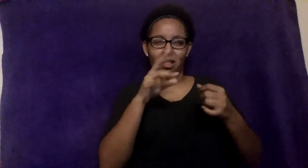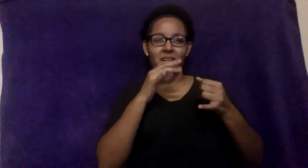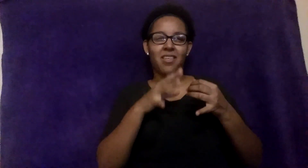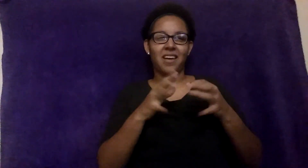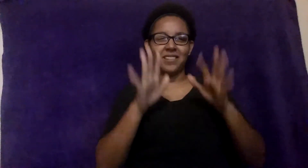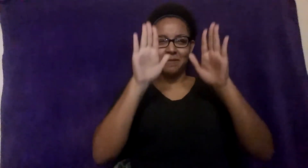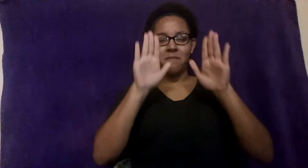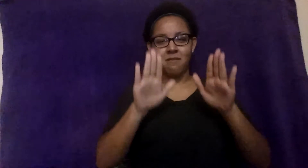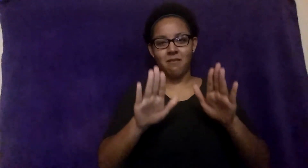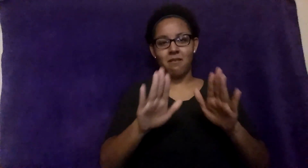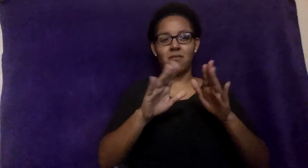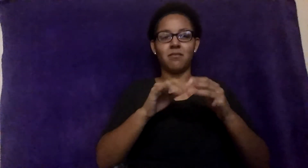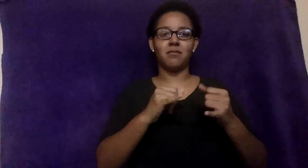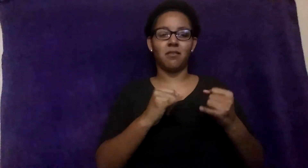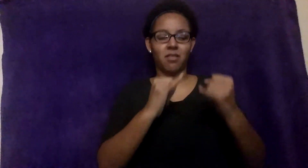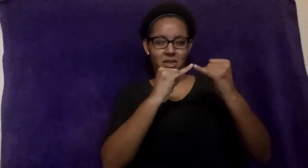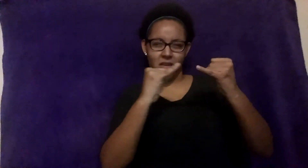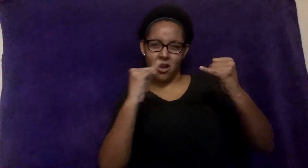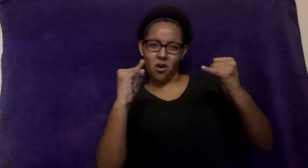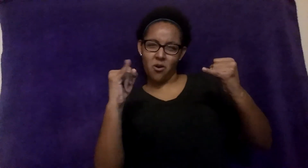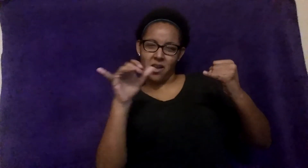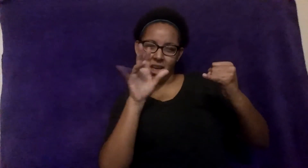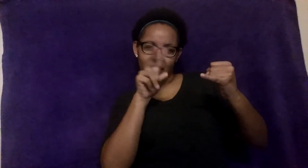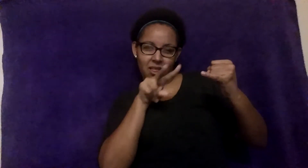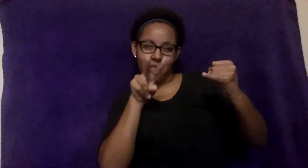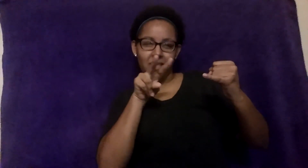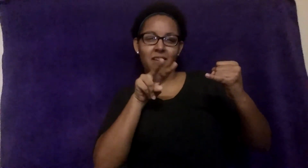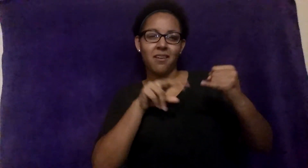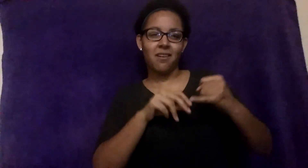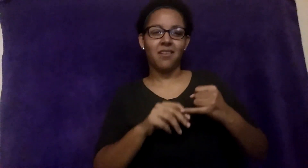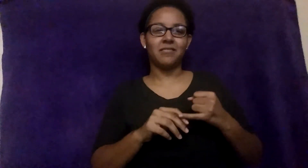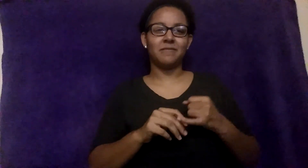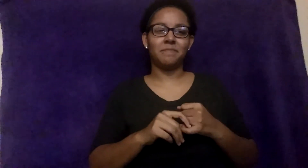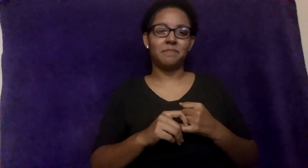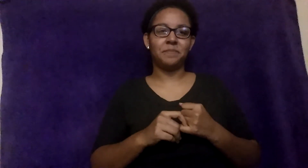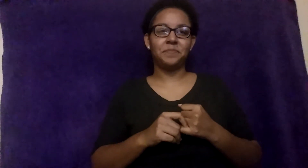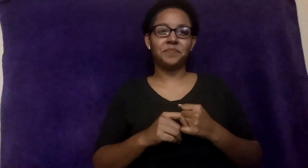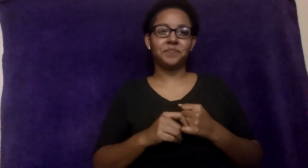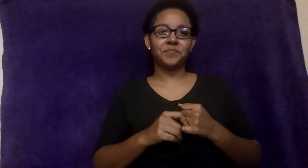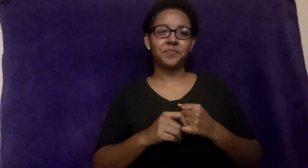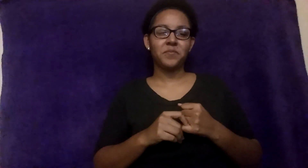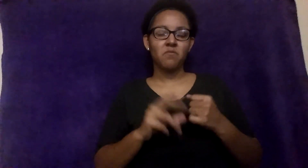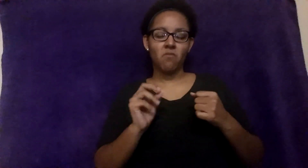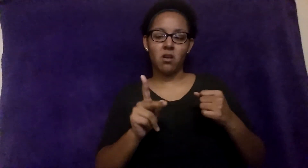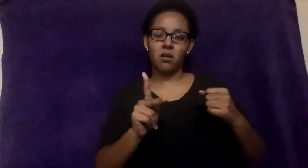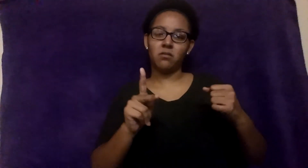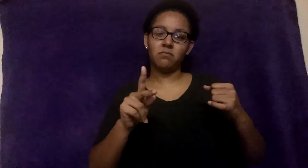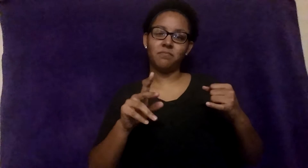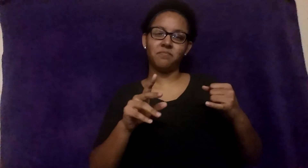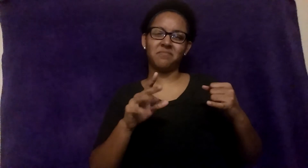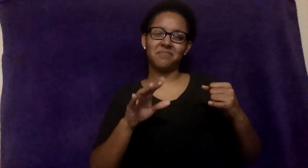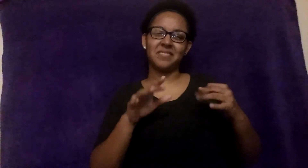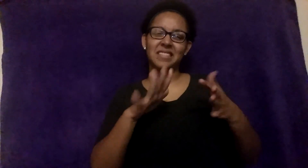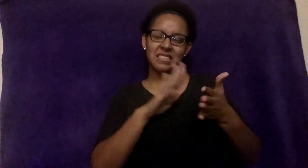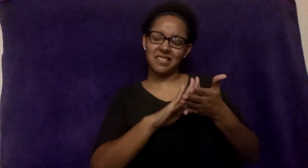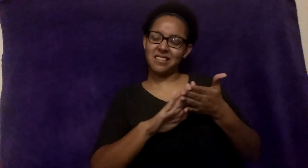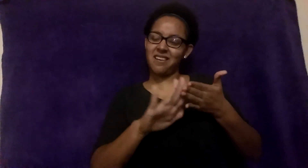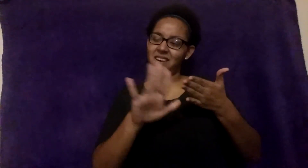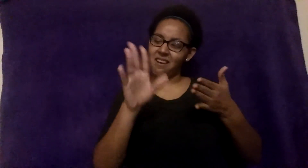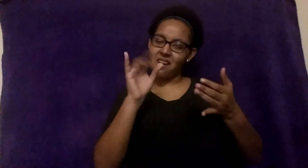Let me see. Oh, yeah, look at that. Okay, so that's a nice-looking line. I'm going to feel bad